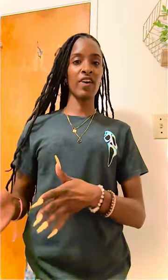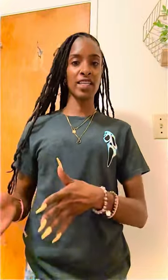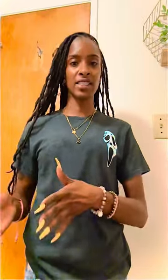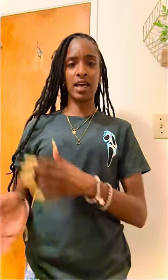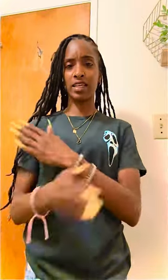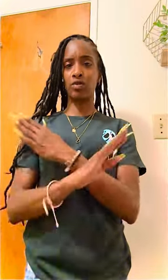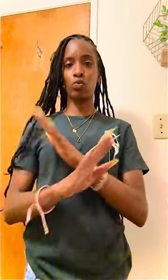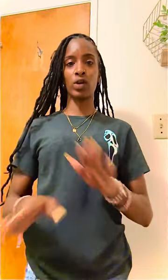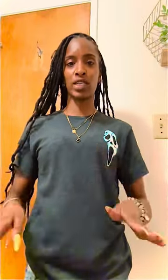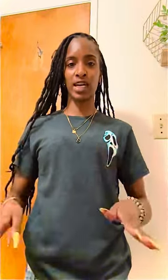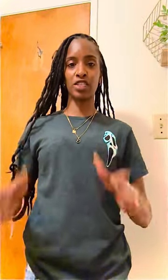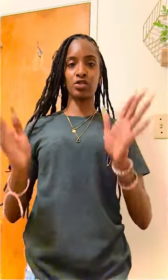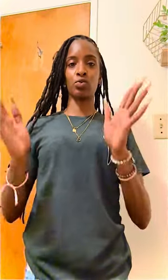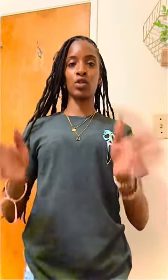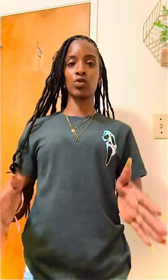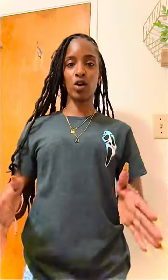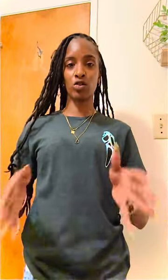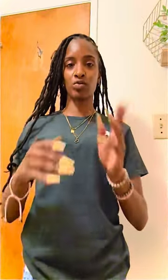a salad, what did I do, what's wrong with me,